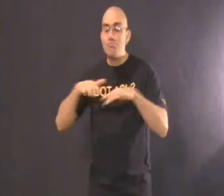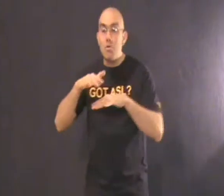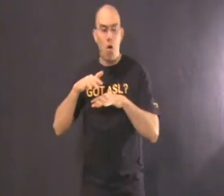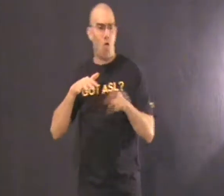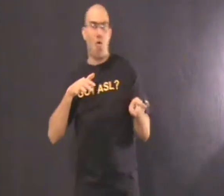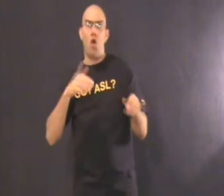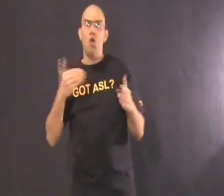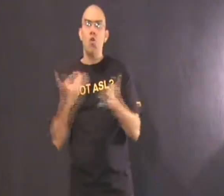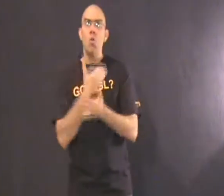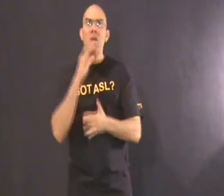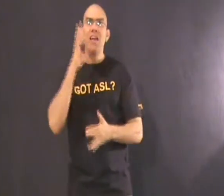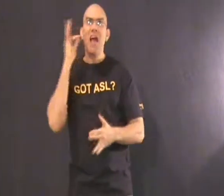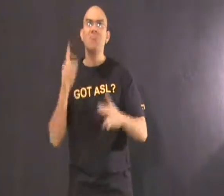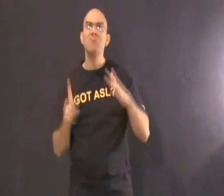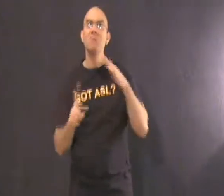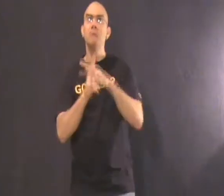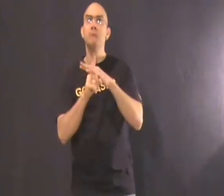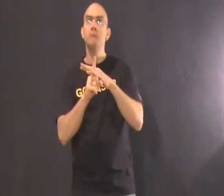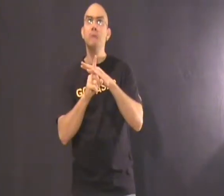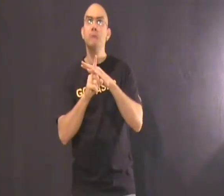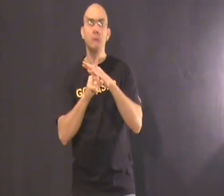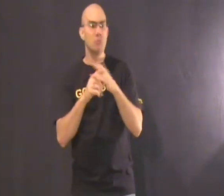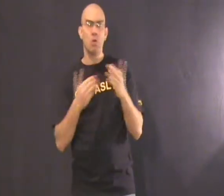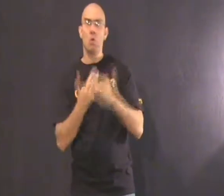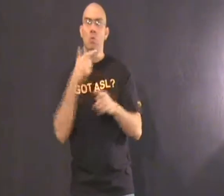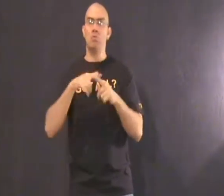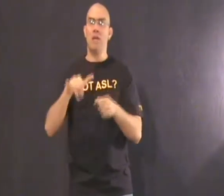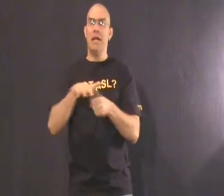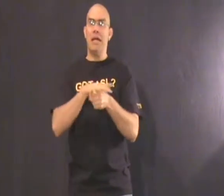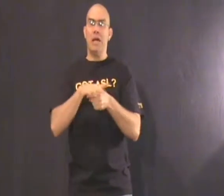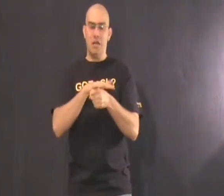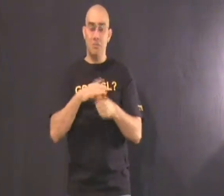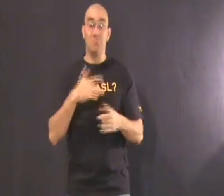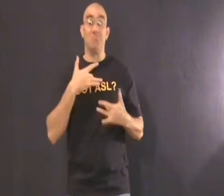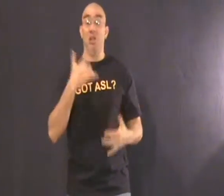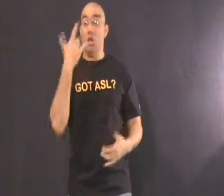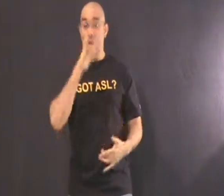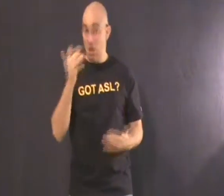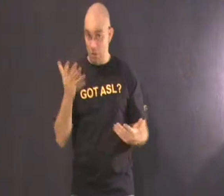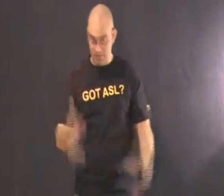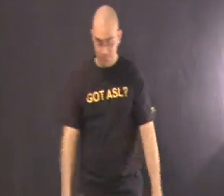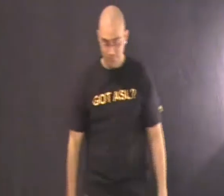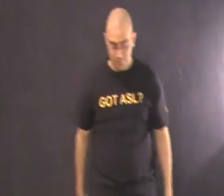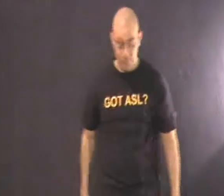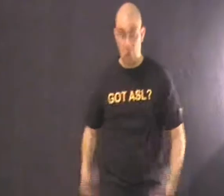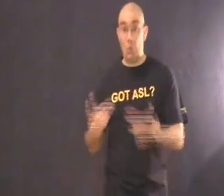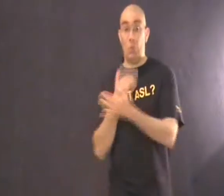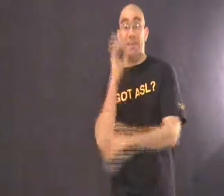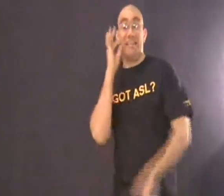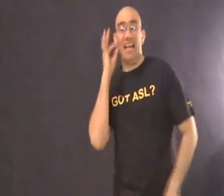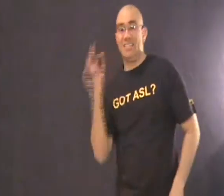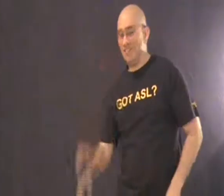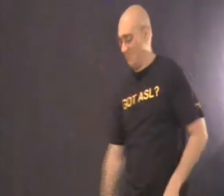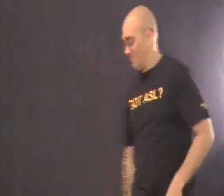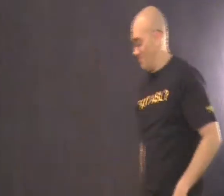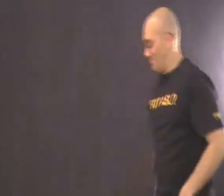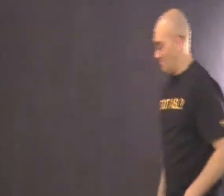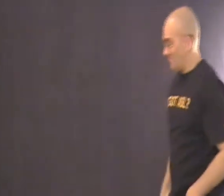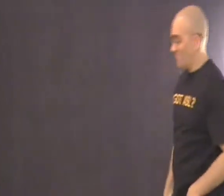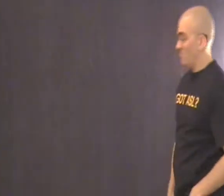neighborhood. And then maybe a new cat would show up, new to the area. And it would look something like this. The new cat would